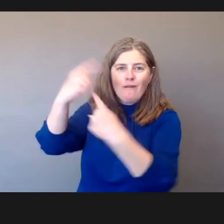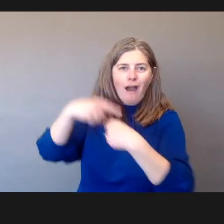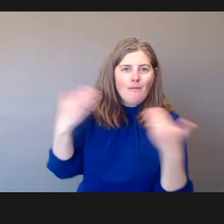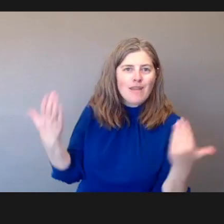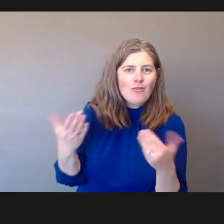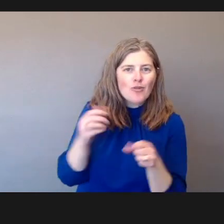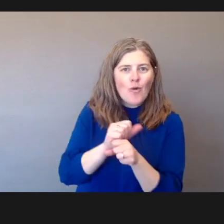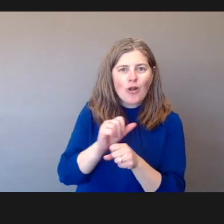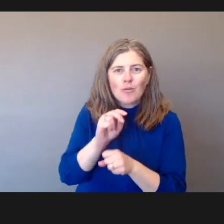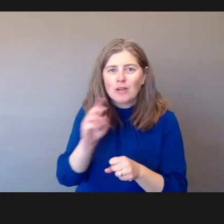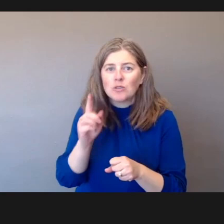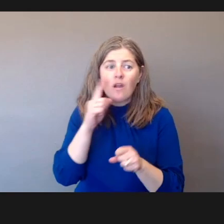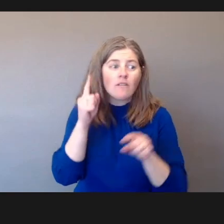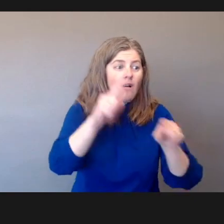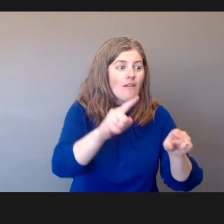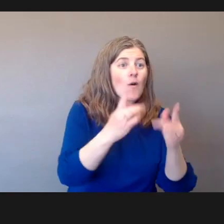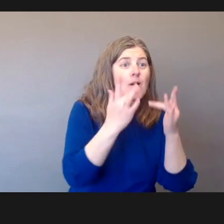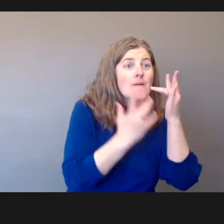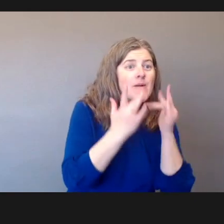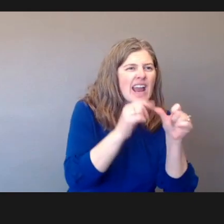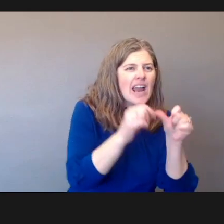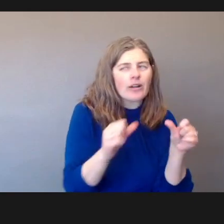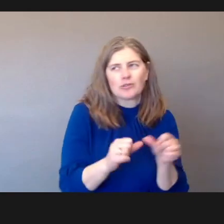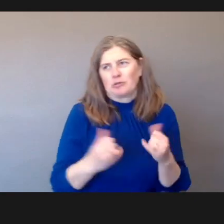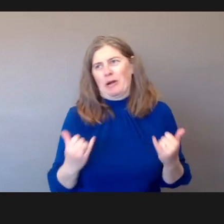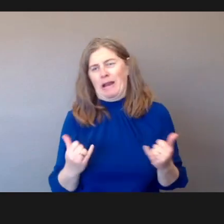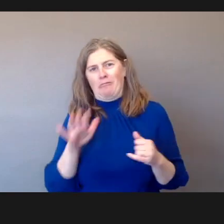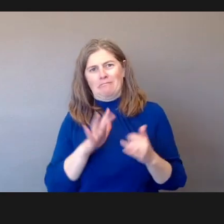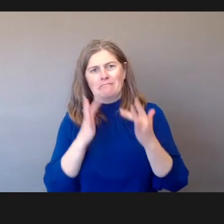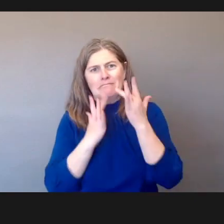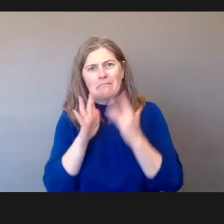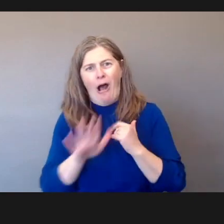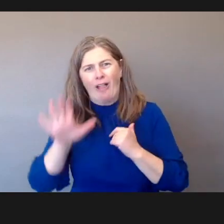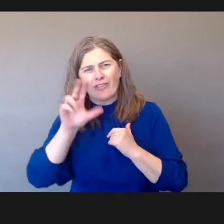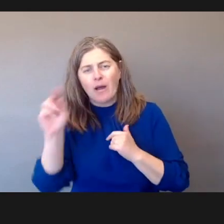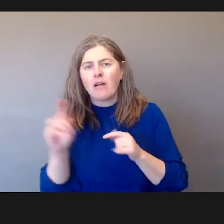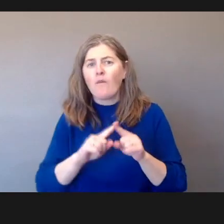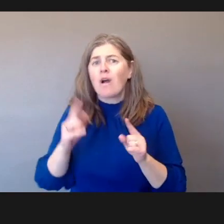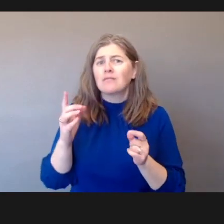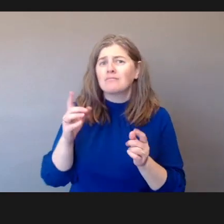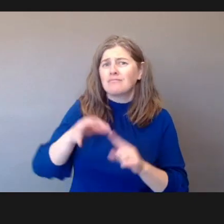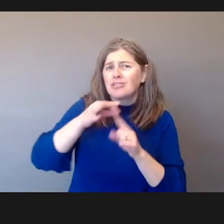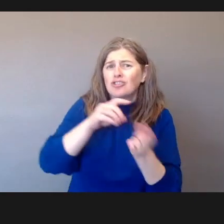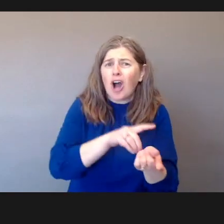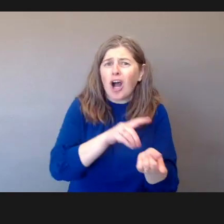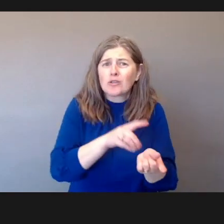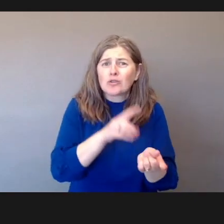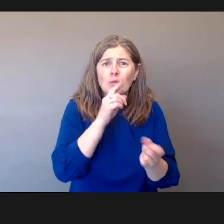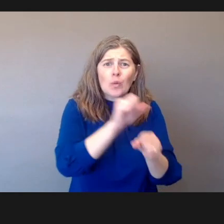shortage areas, which right now is all of New Mexico. But, for doctors who work in rural areas, we have